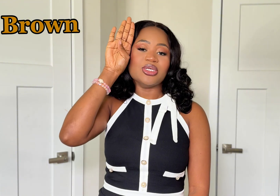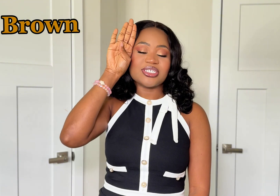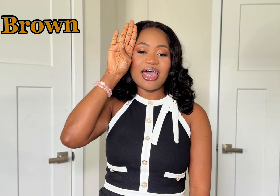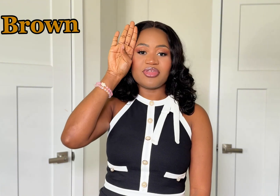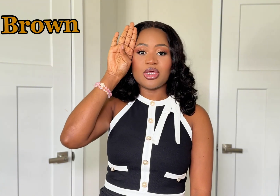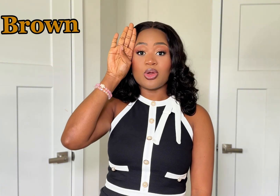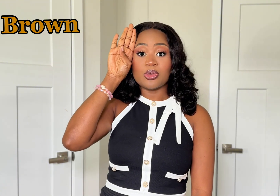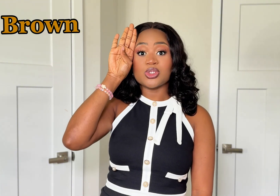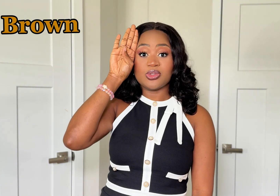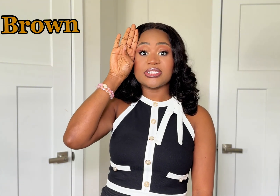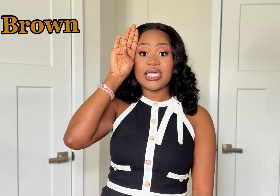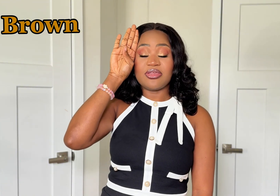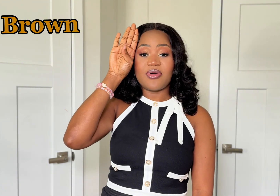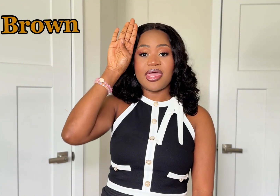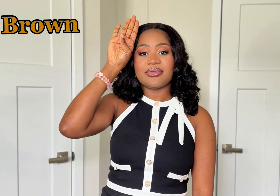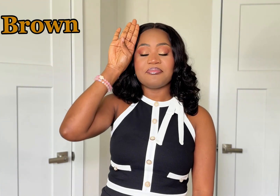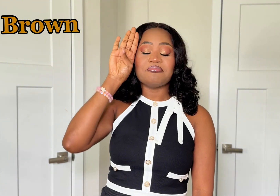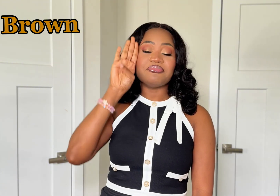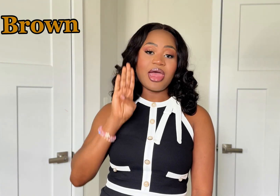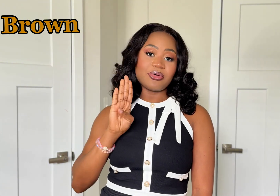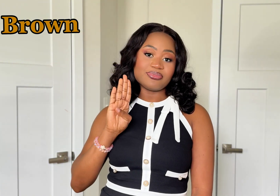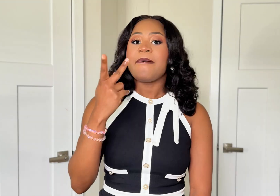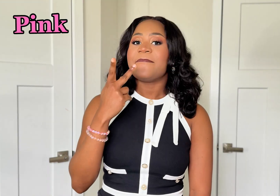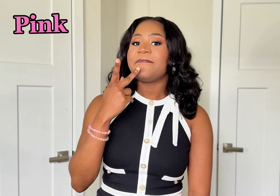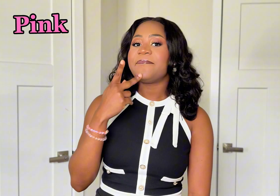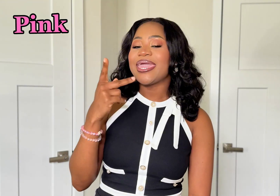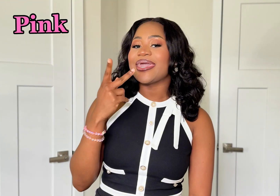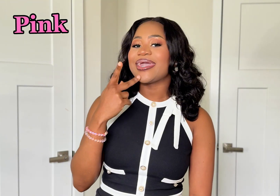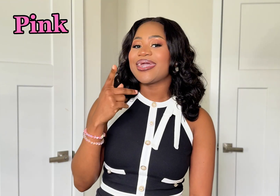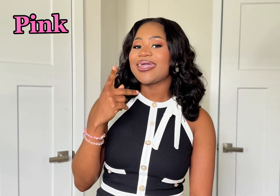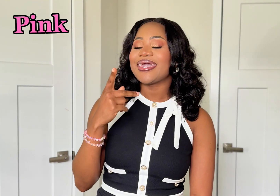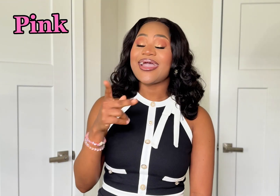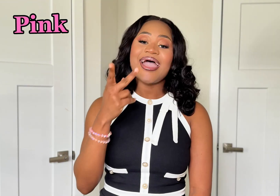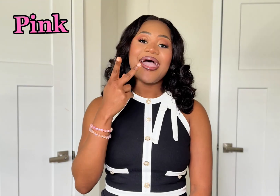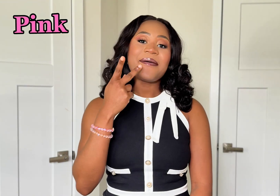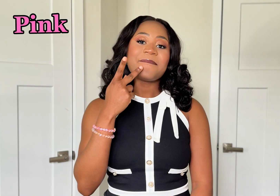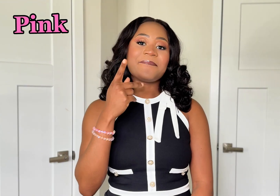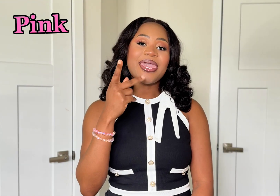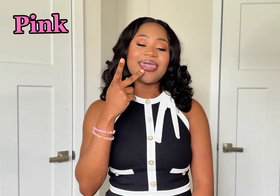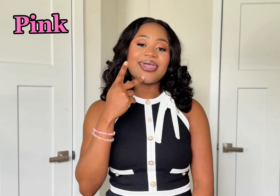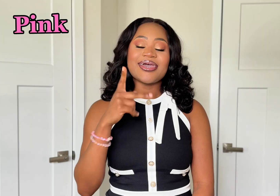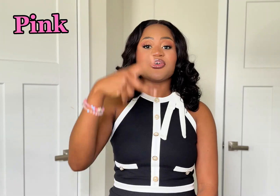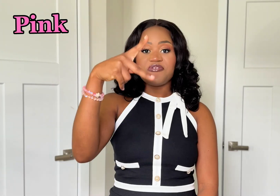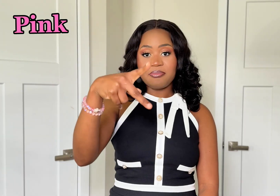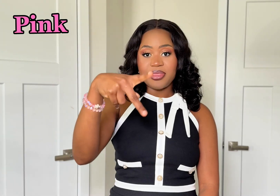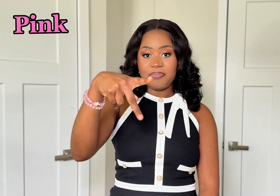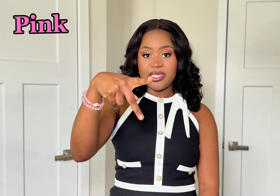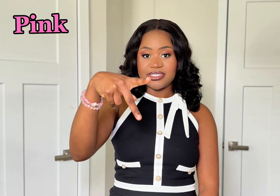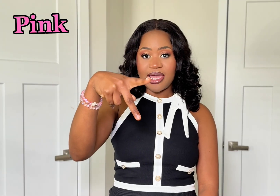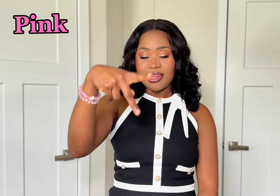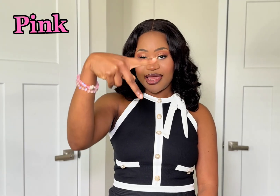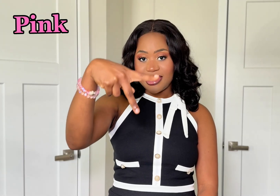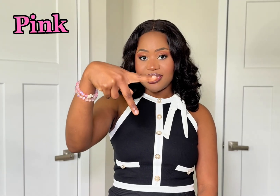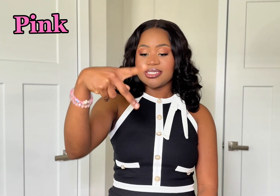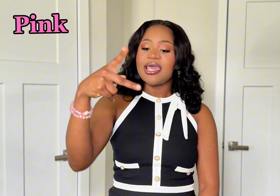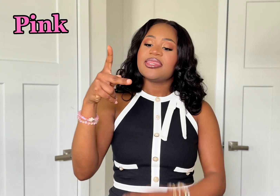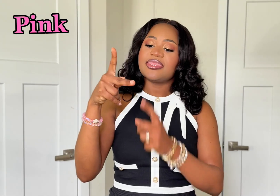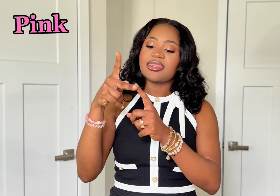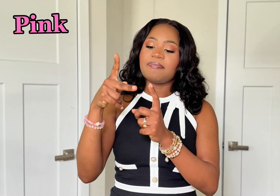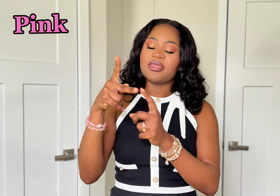just having it close to your skin, right? Brown. Pink. Pink. So form the peace sign like this. Take the middle